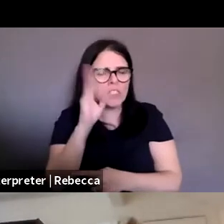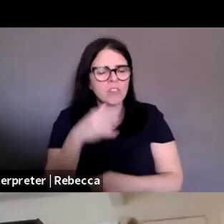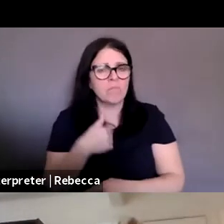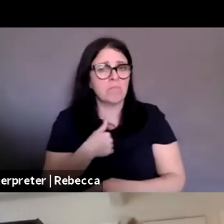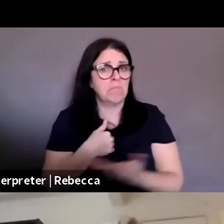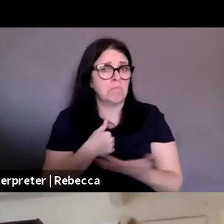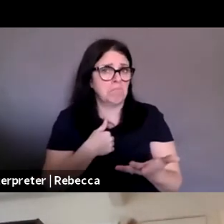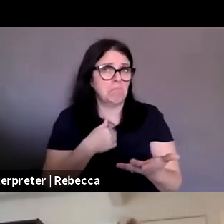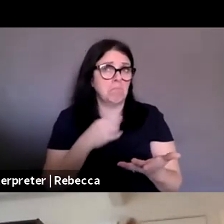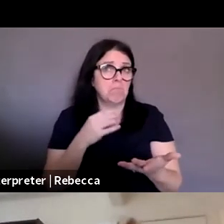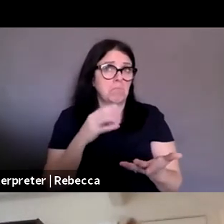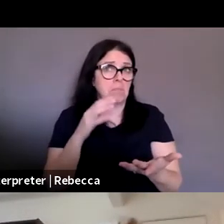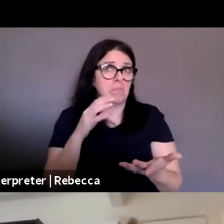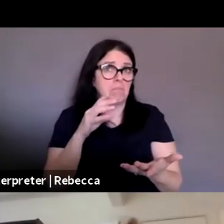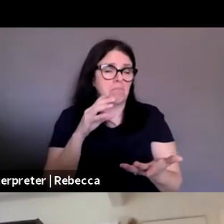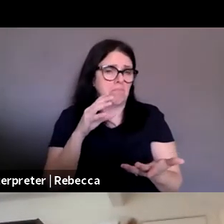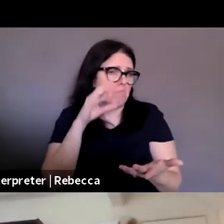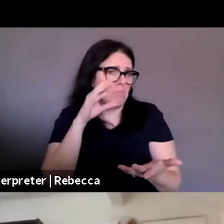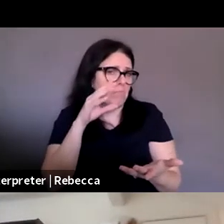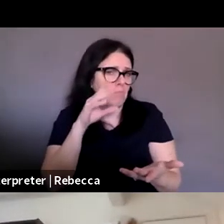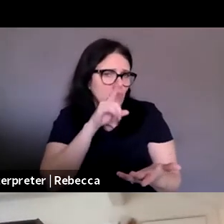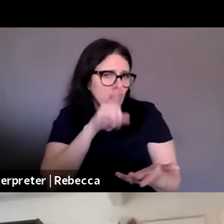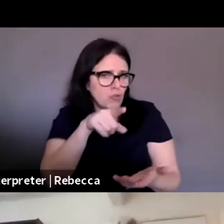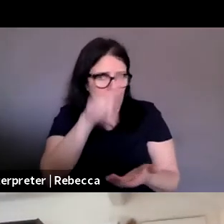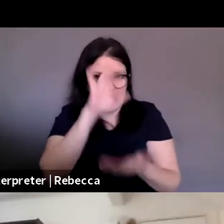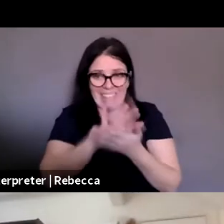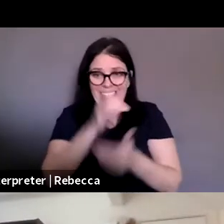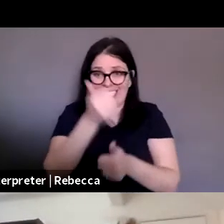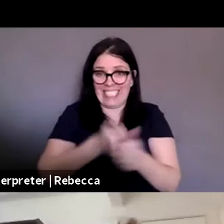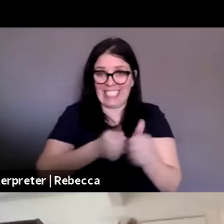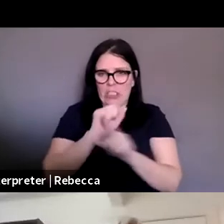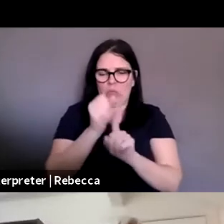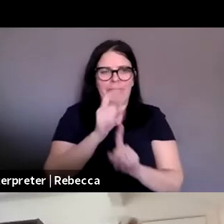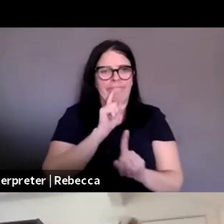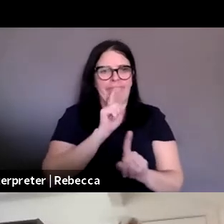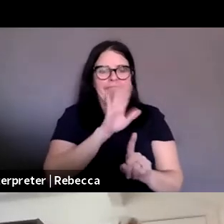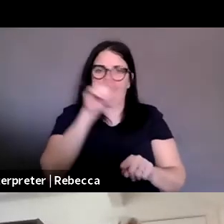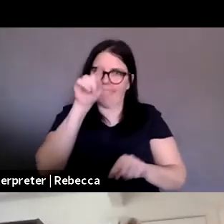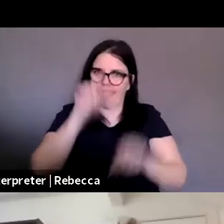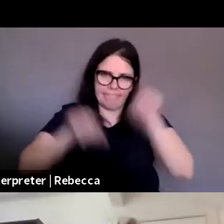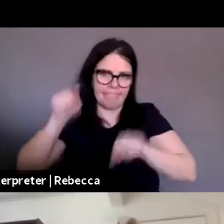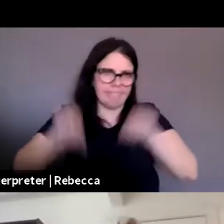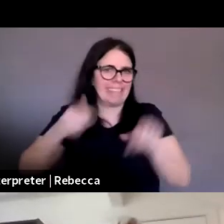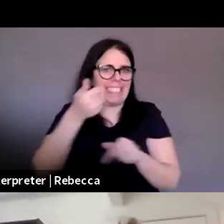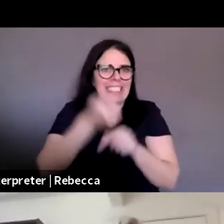unique. I'm sure every judge and lawyer tells me each case is unique. And